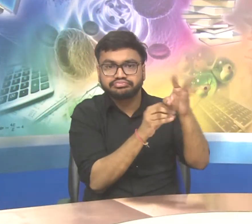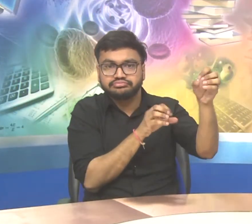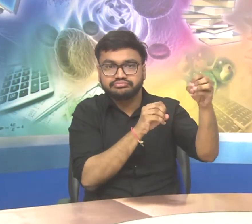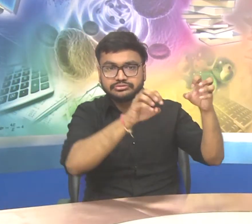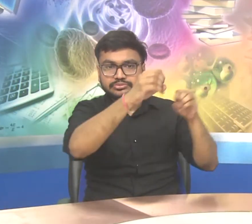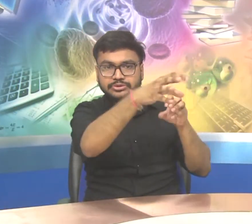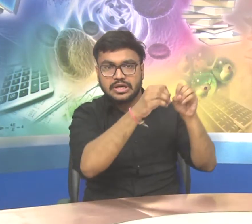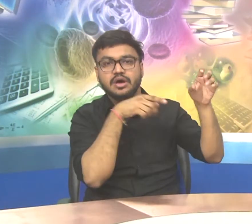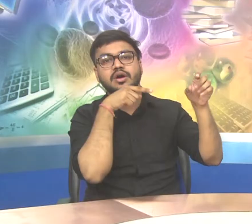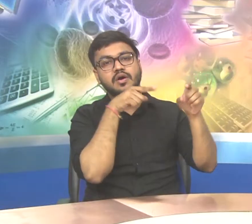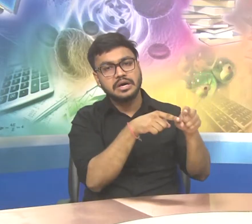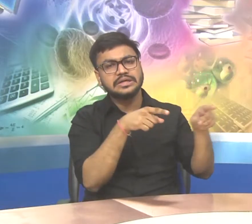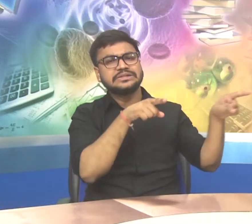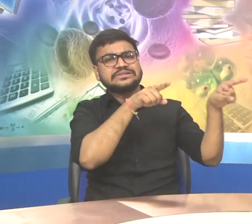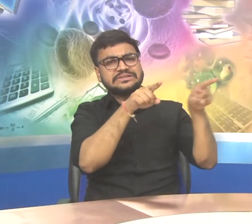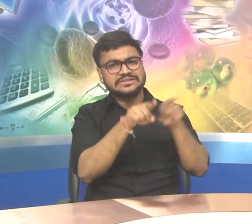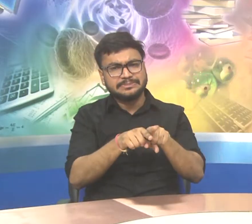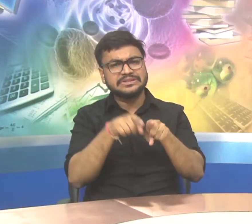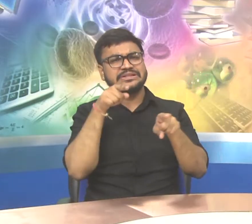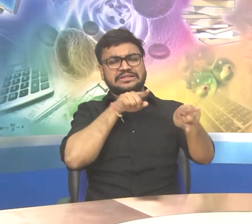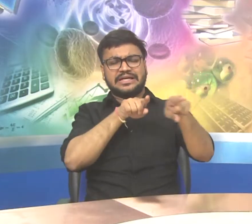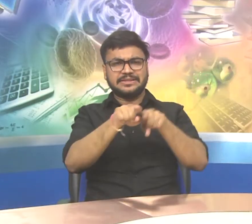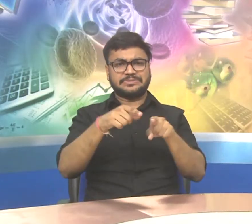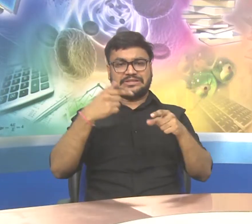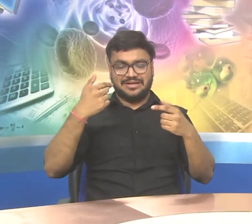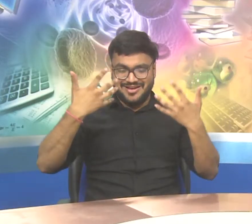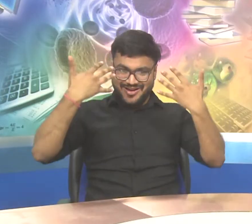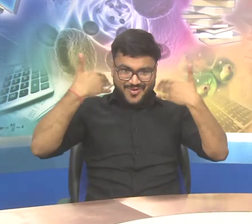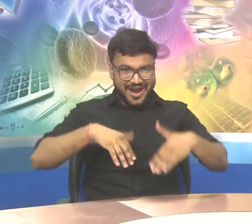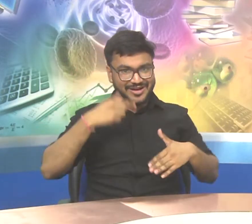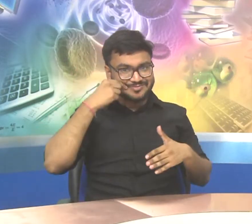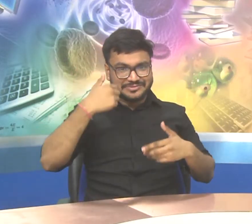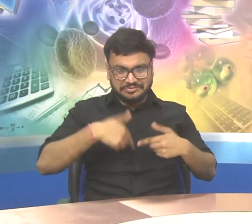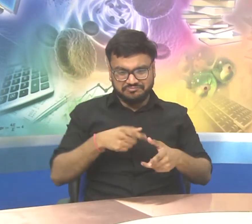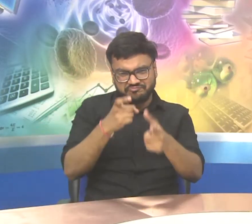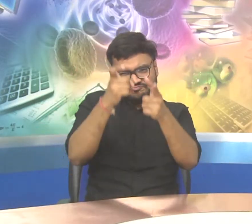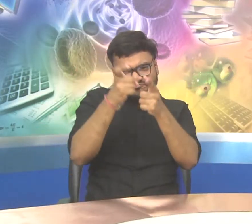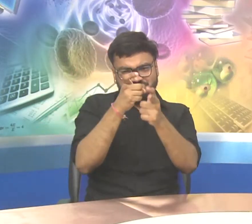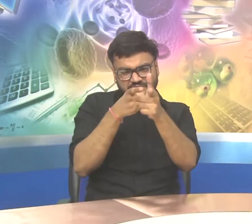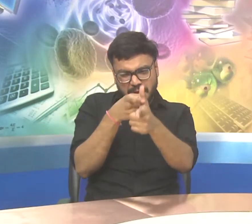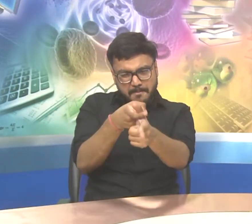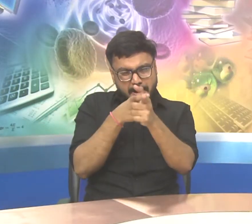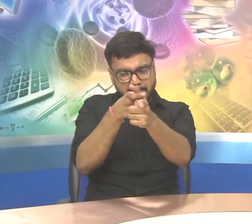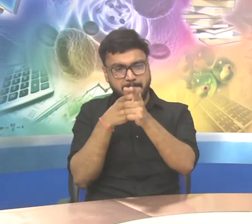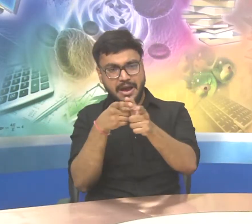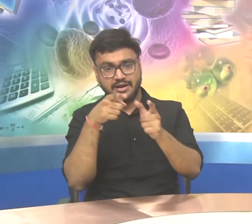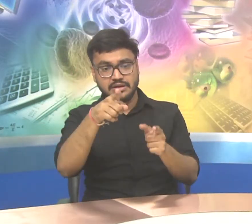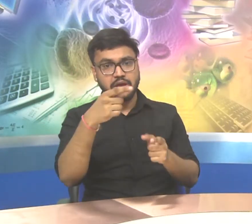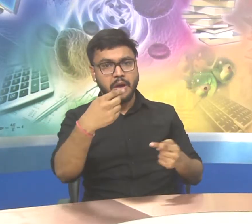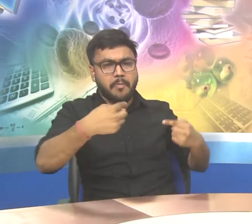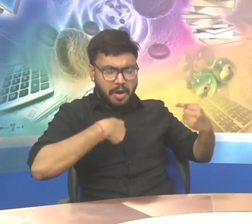strikes. Meteors bombard the surface of a planet again and again.